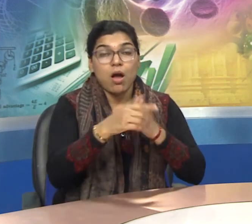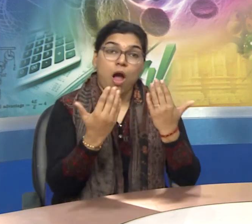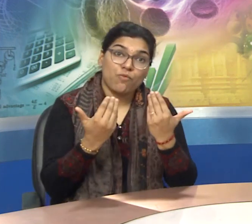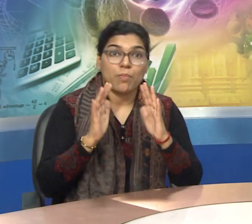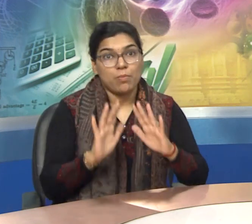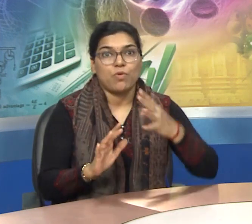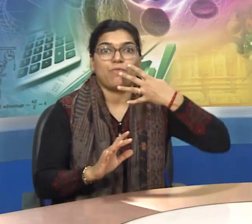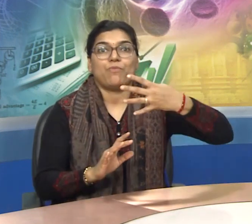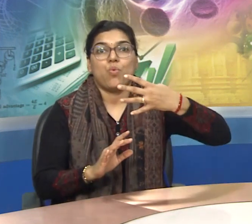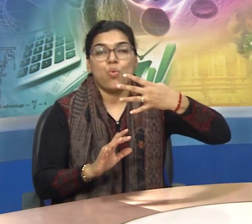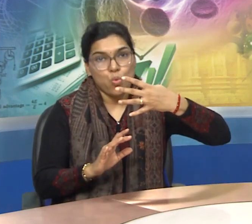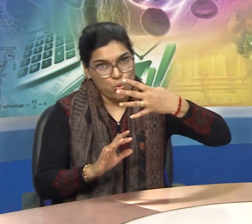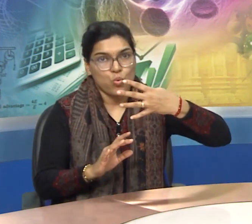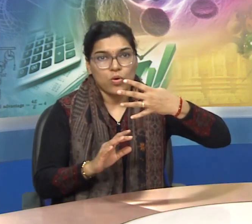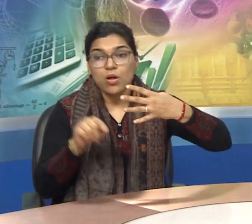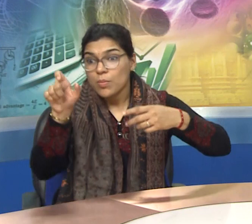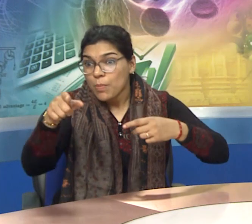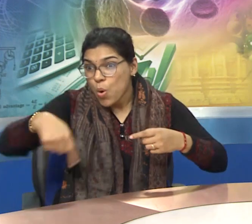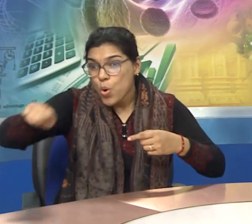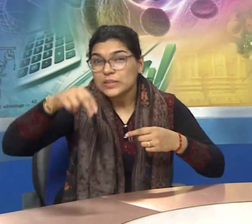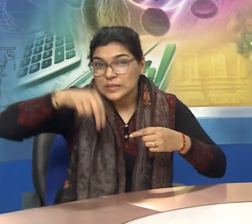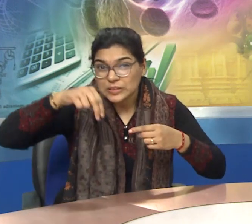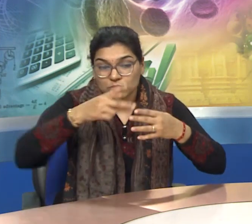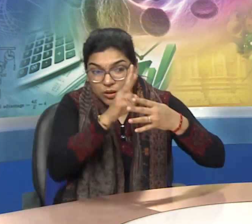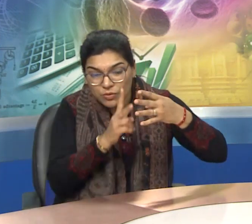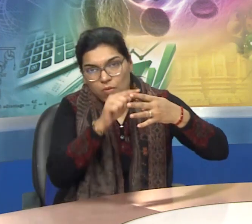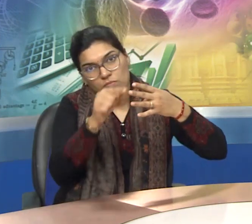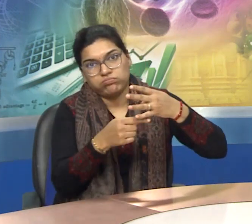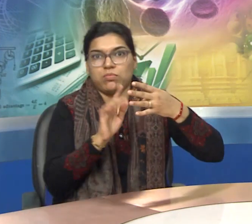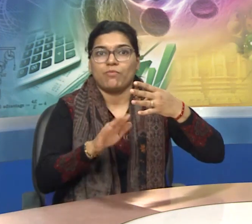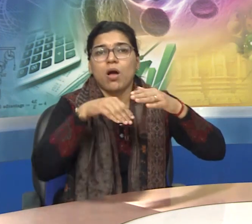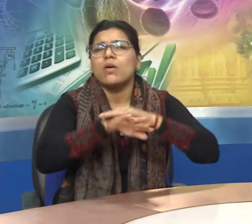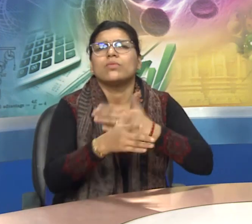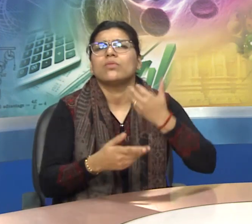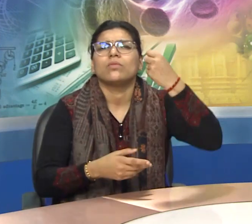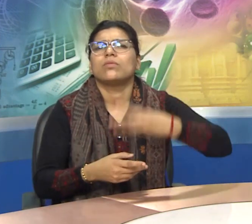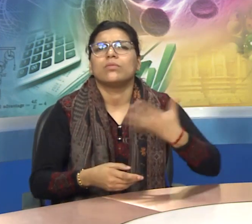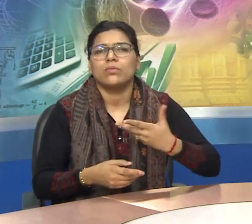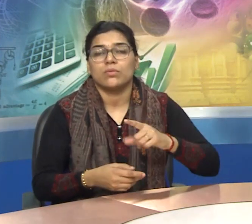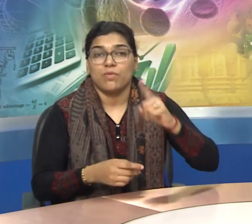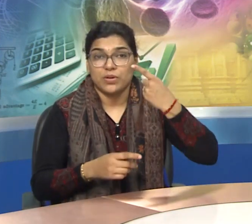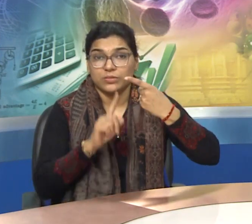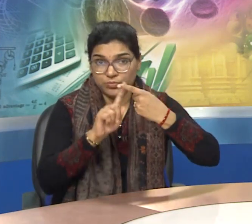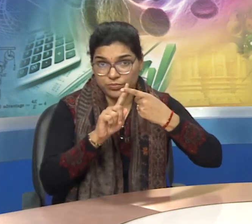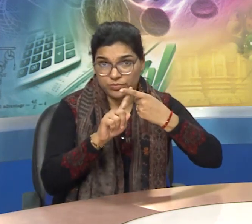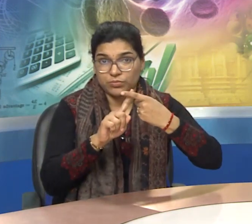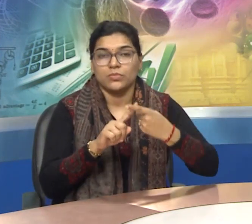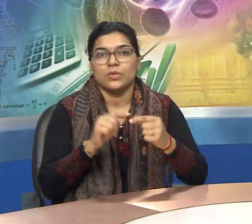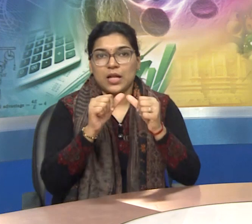The 4 types of libraries identified to meet the requirements of the users are: